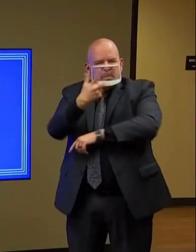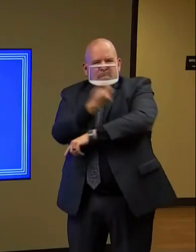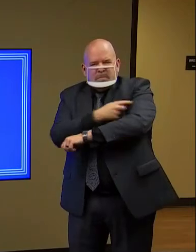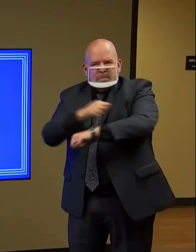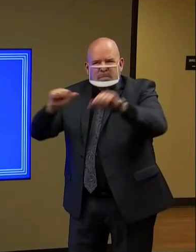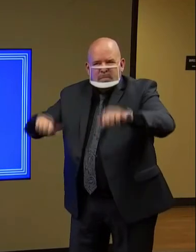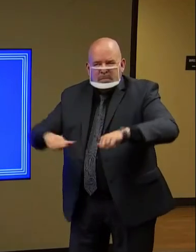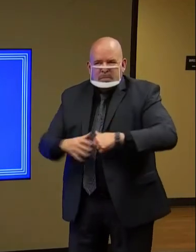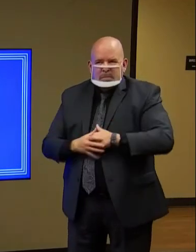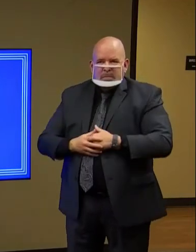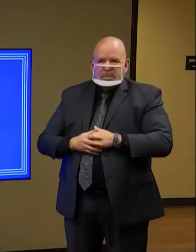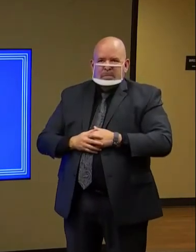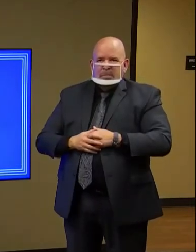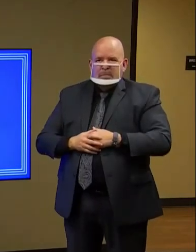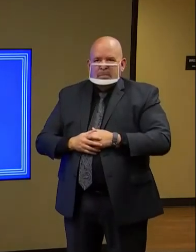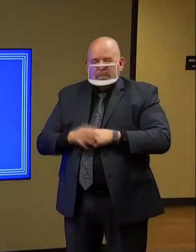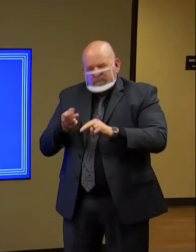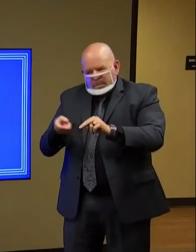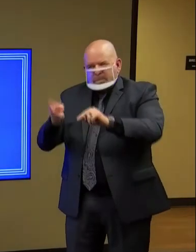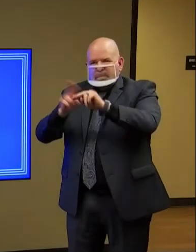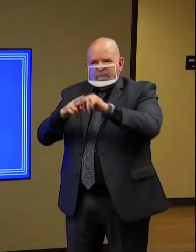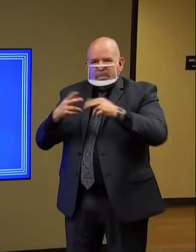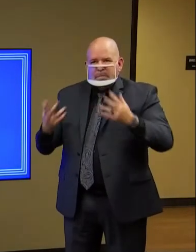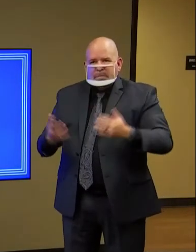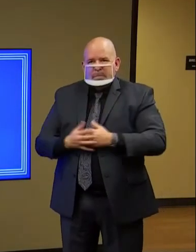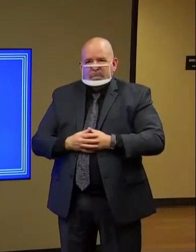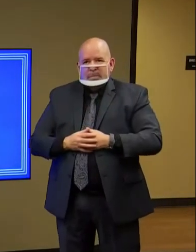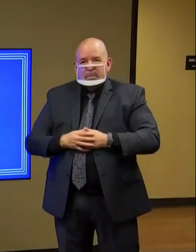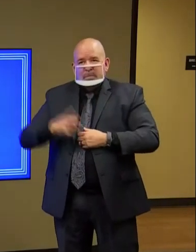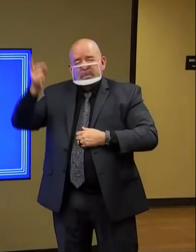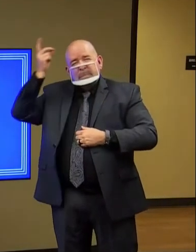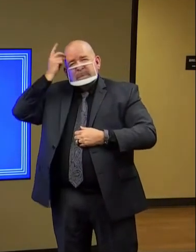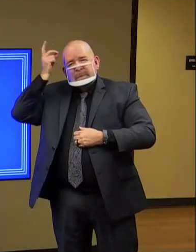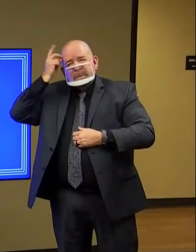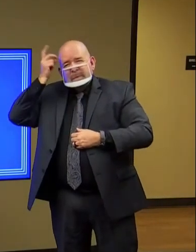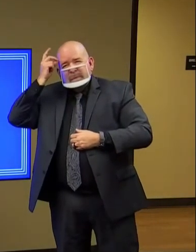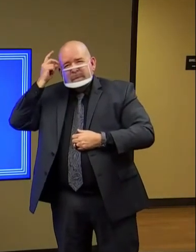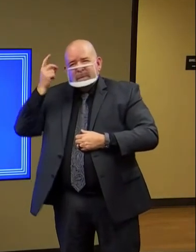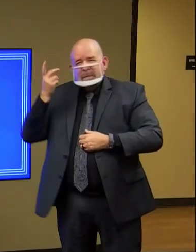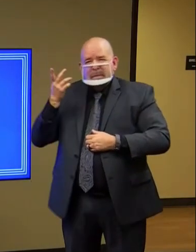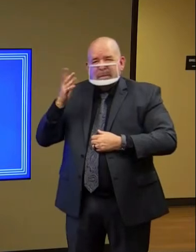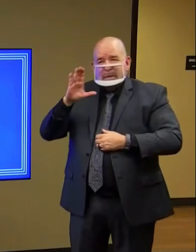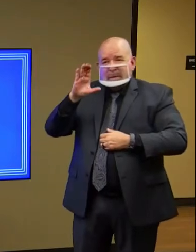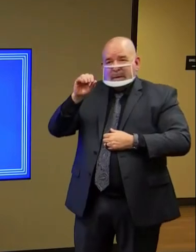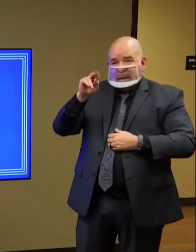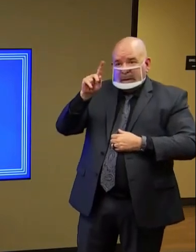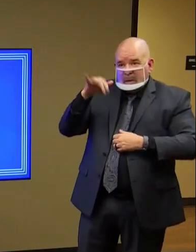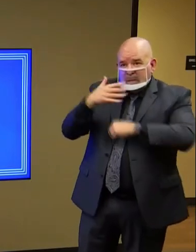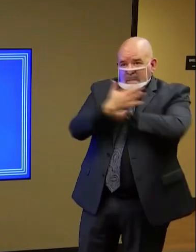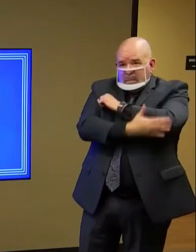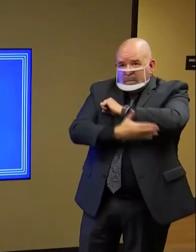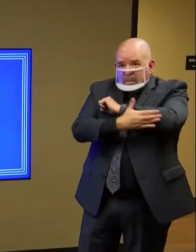And I think for Dallas County, this first week we've had about